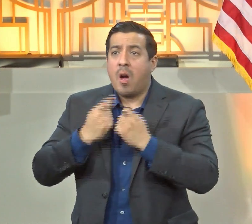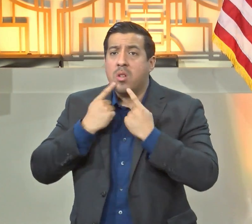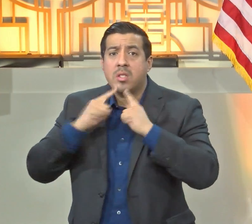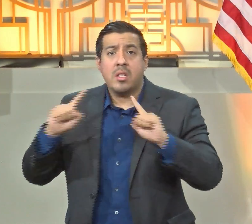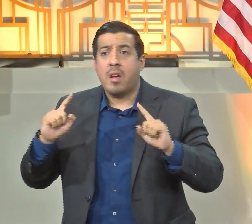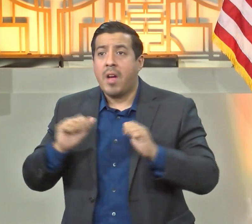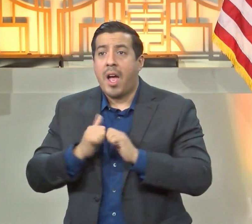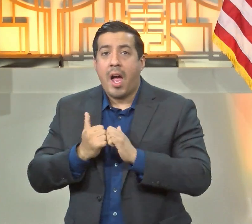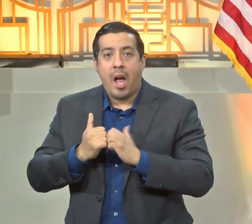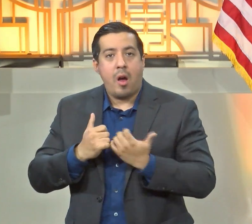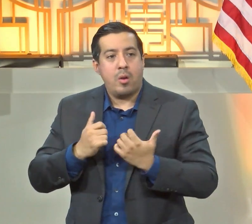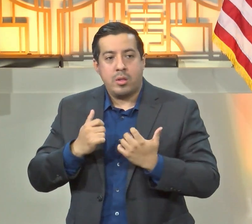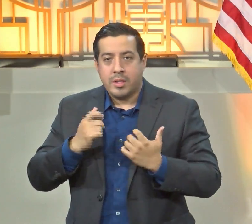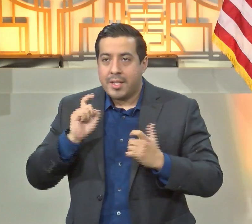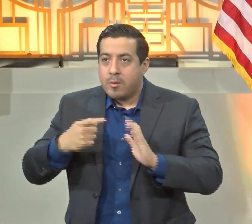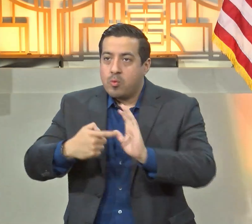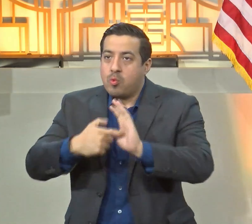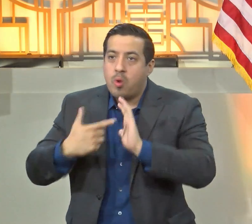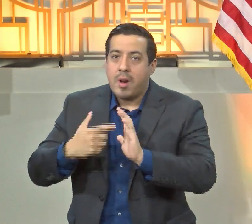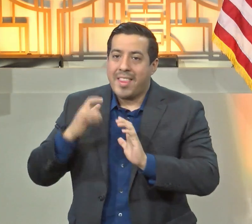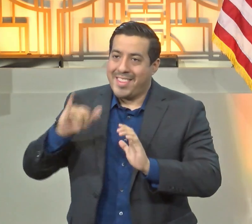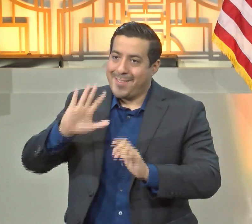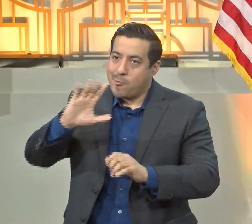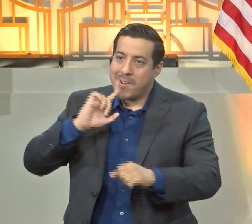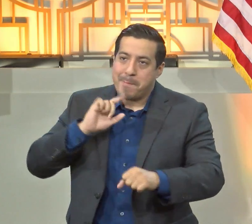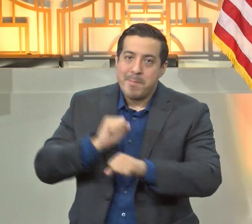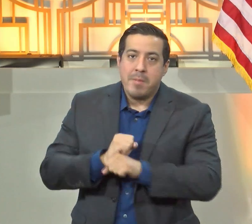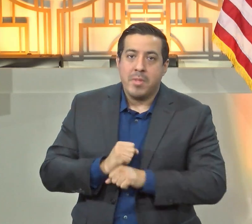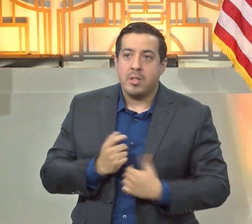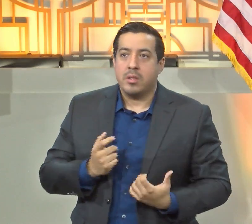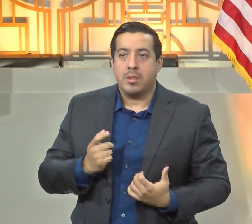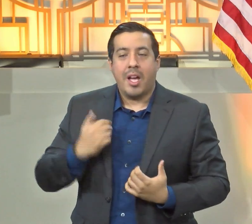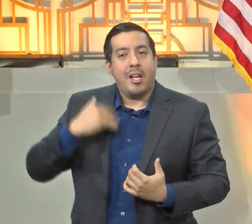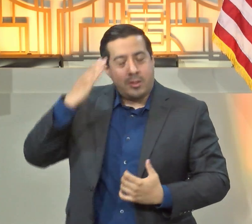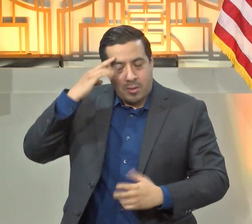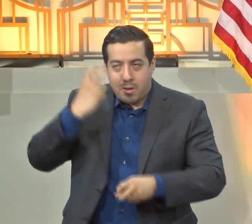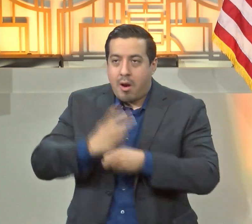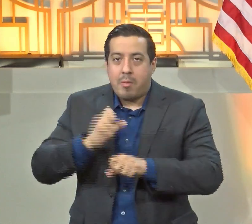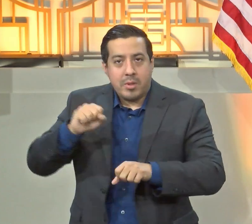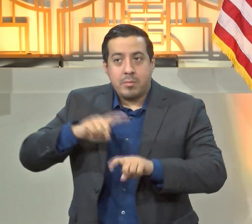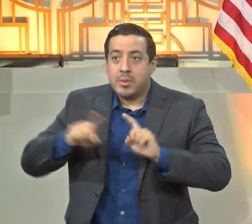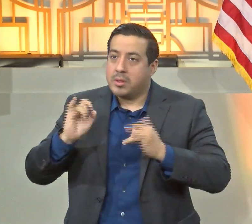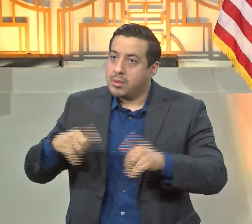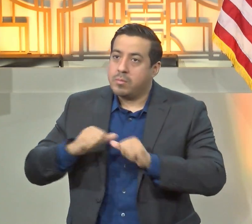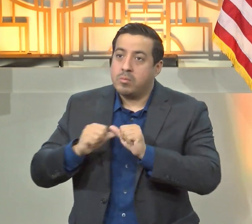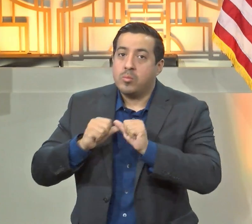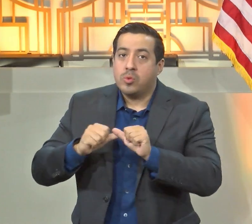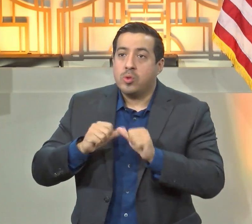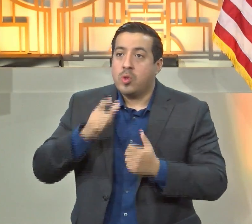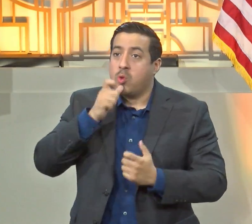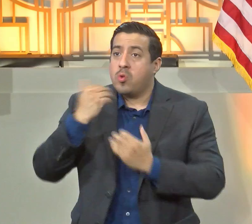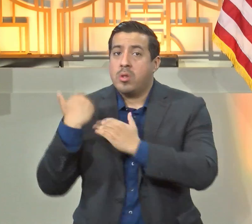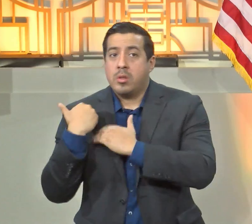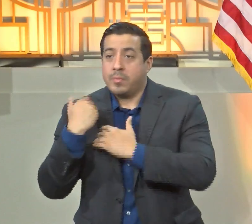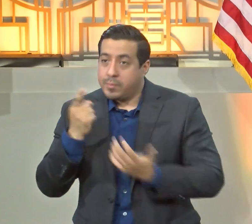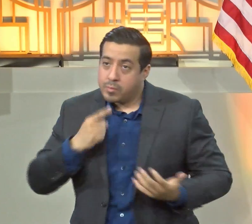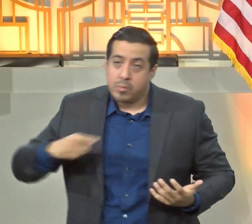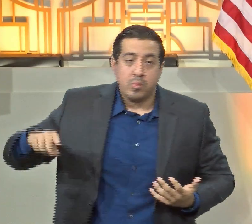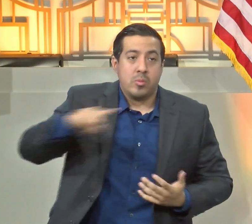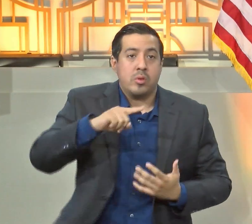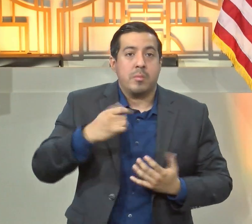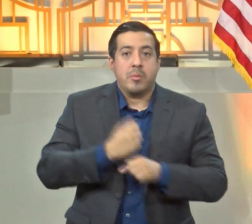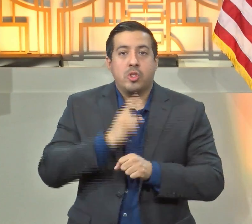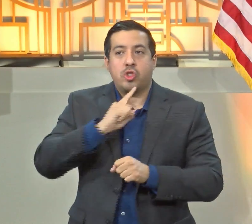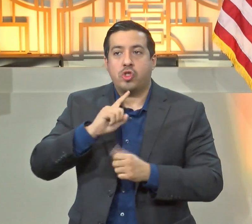virus continues to require that commitment, as hard as it is, and that it's on us to make sure we're writing that